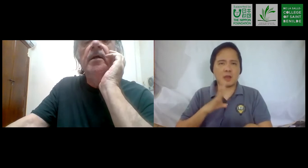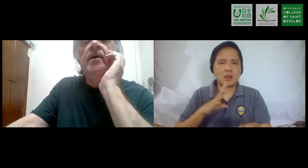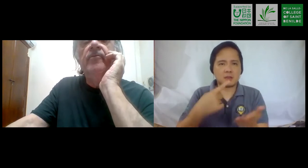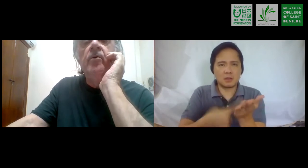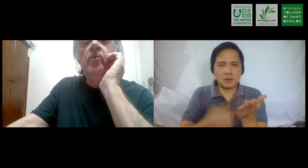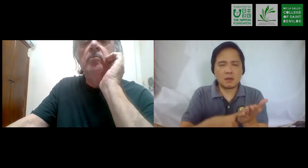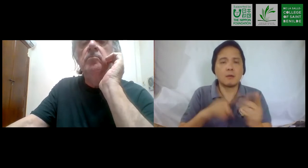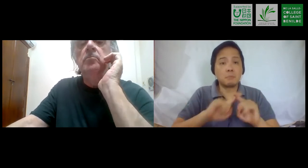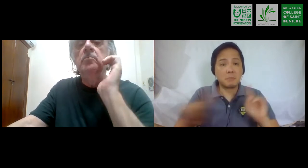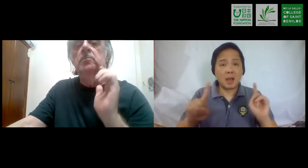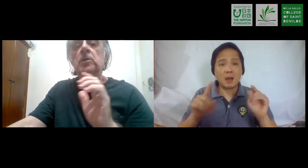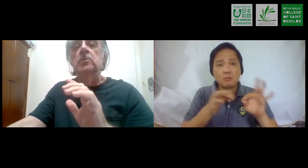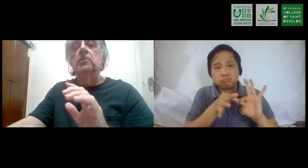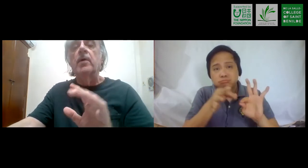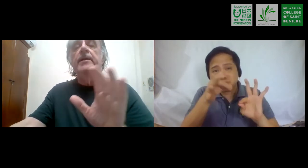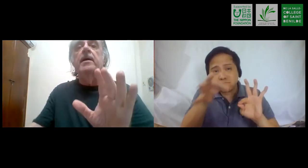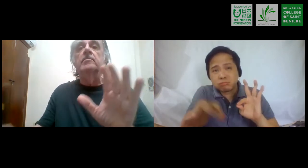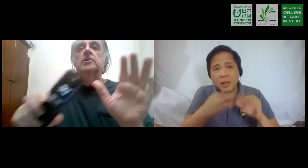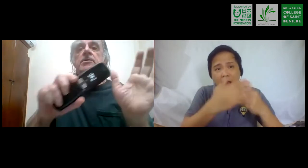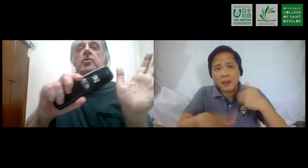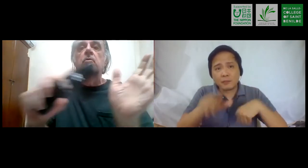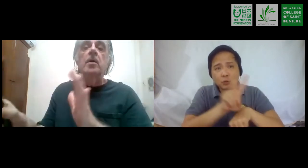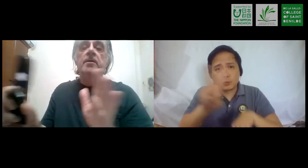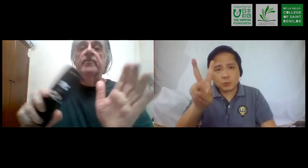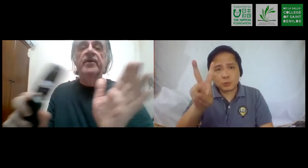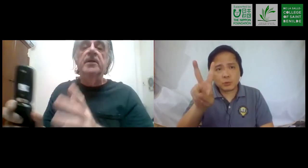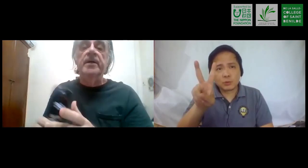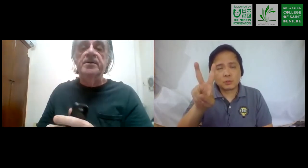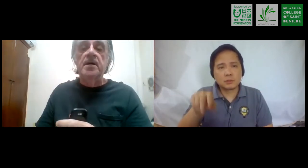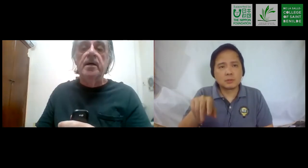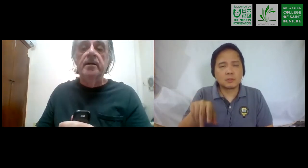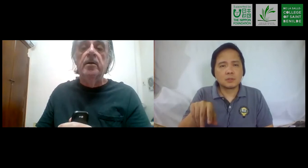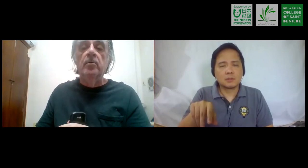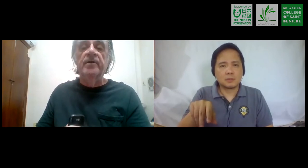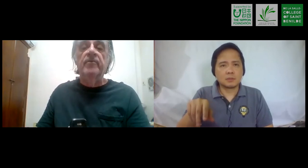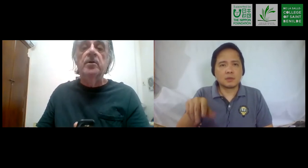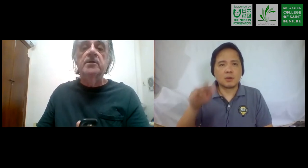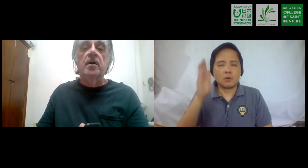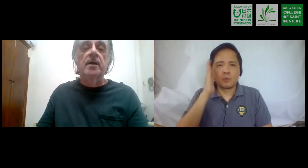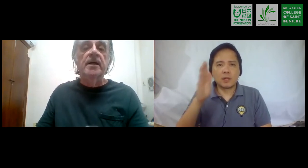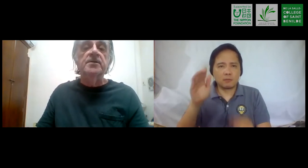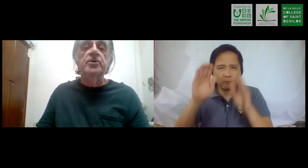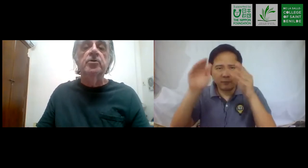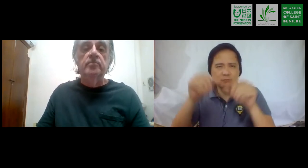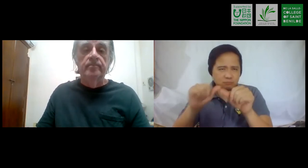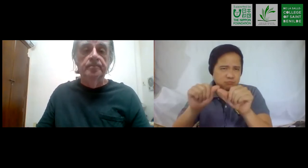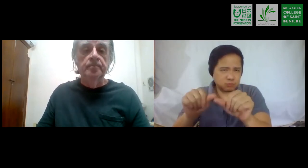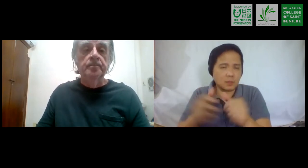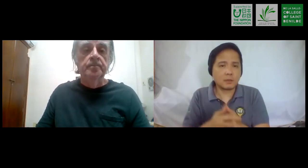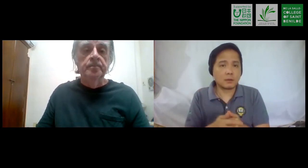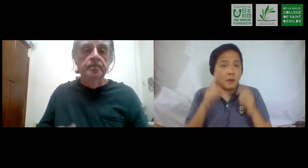But if you, so right now, just ignore the Vietnamese sign and only focus on lesson